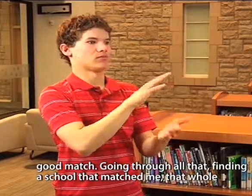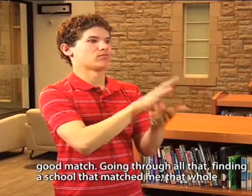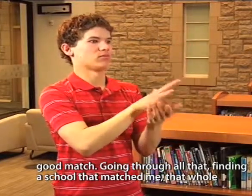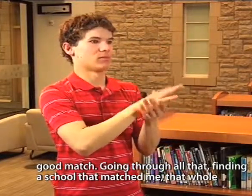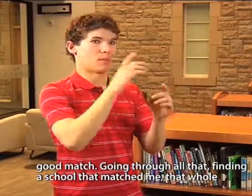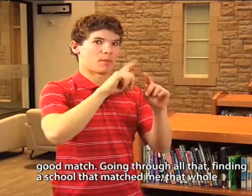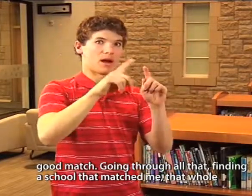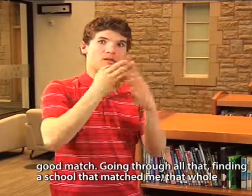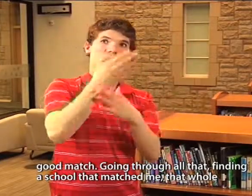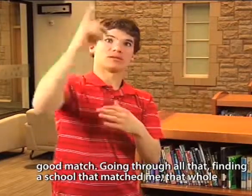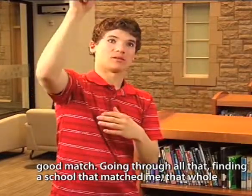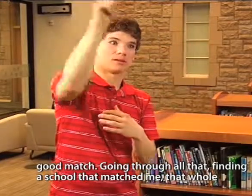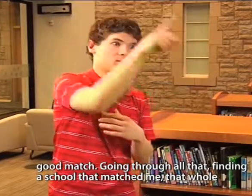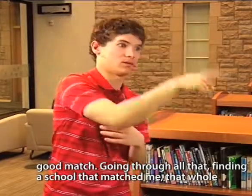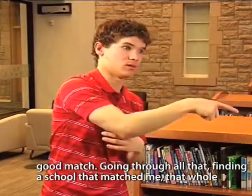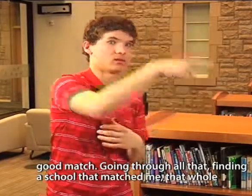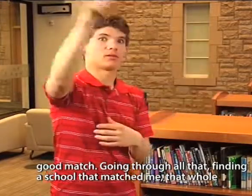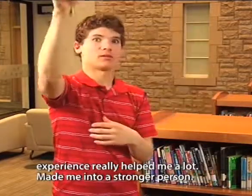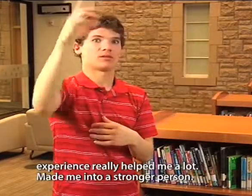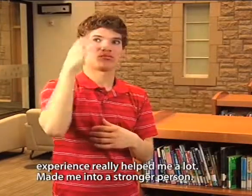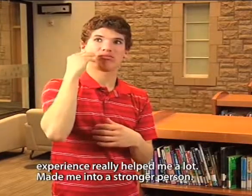me, that whole experience really